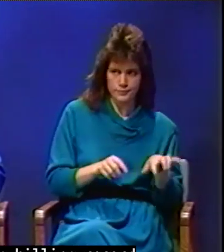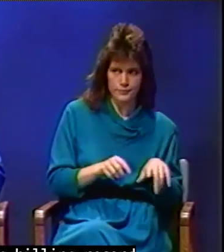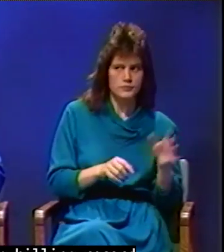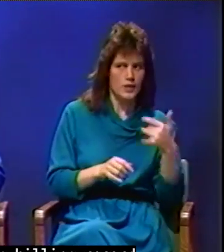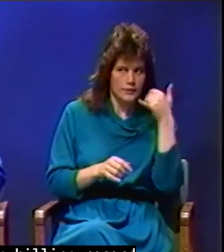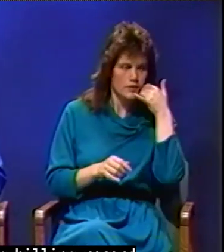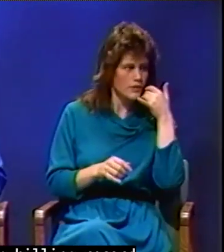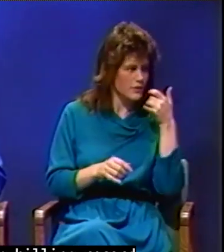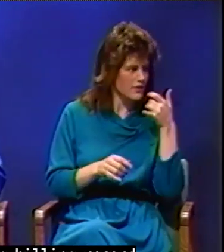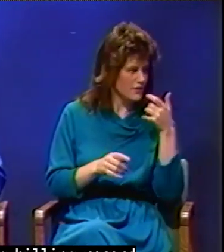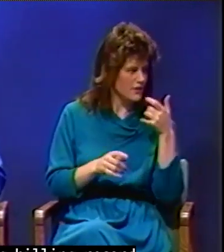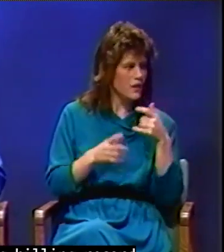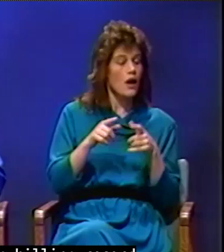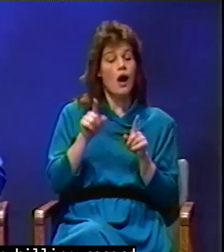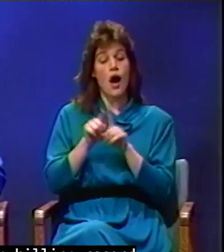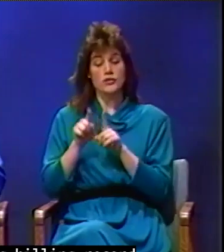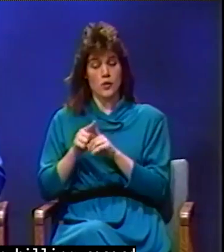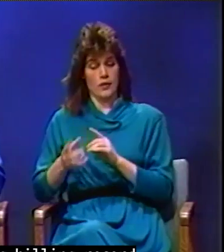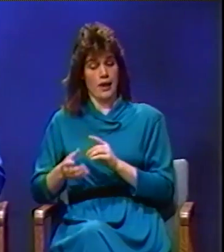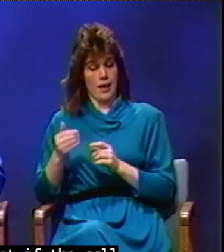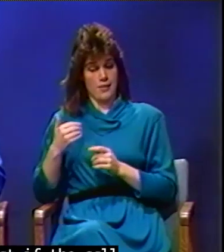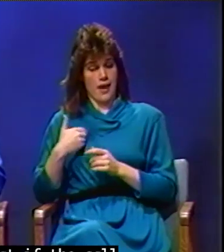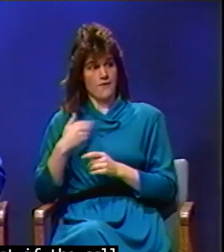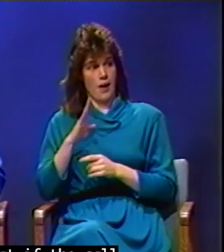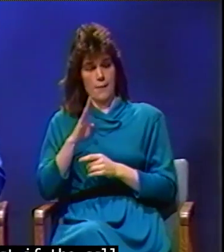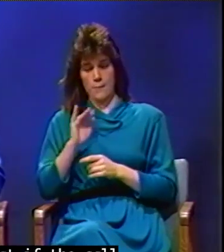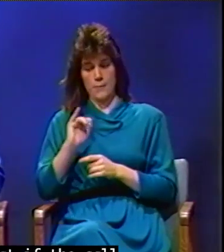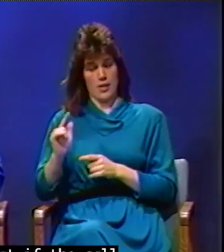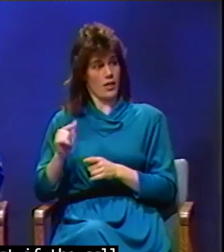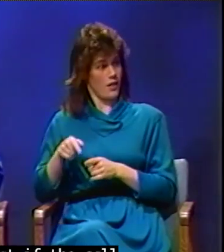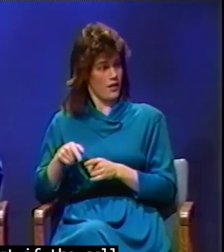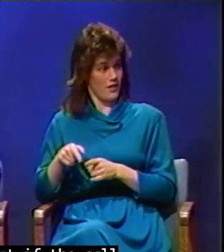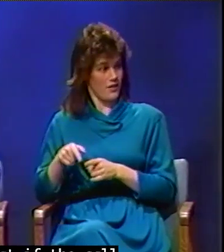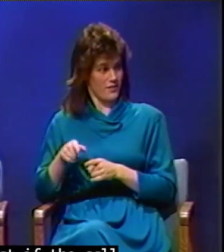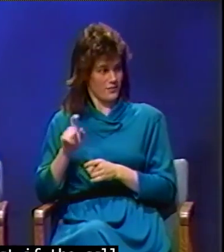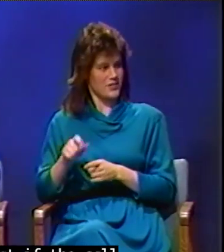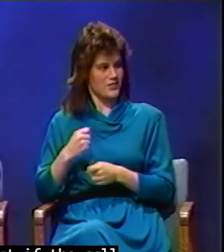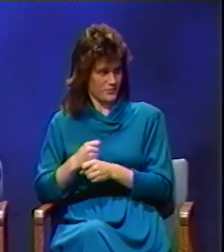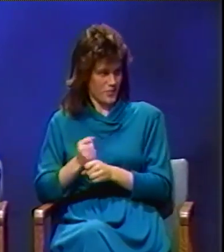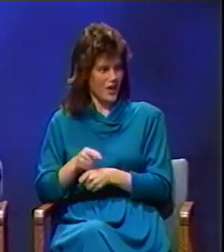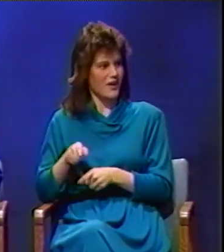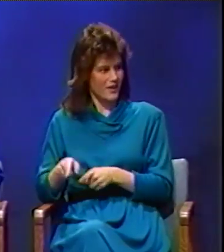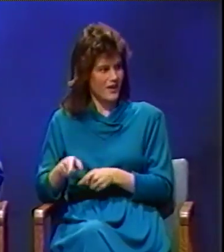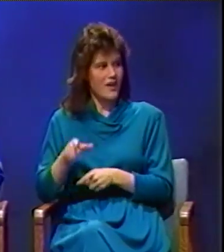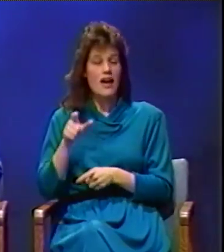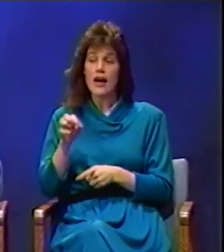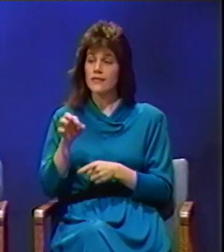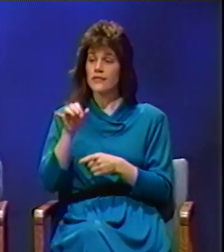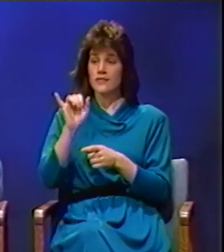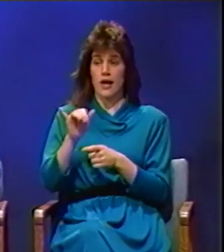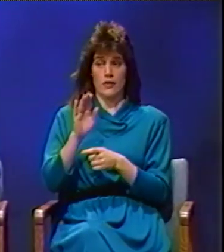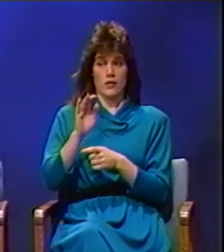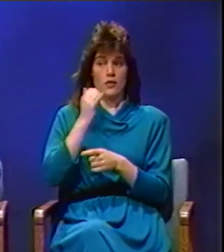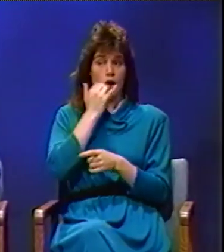making a billing record of the call so that if the call needs to be billed, that data is already